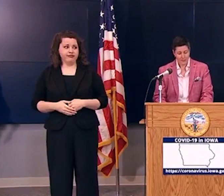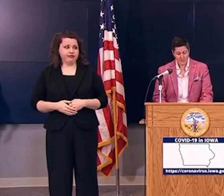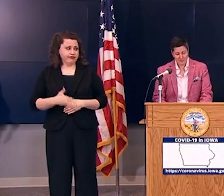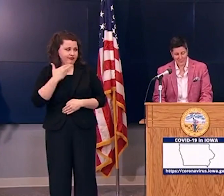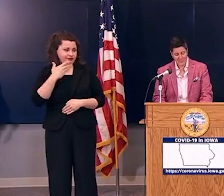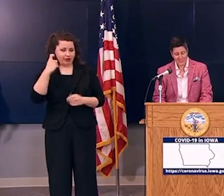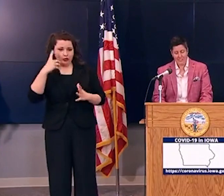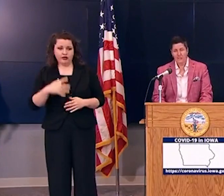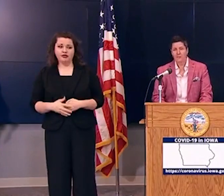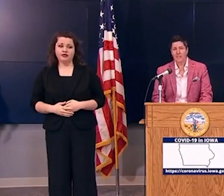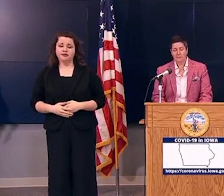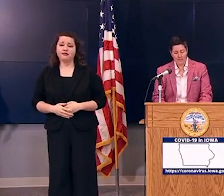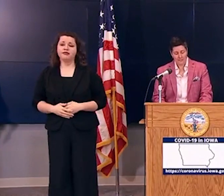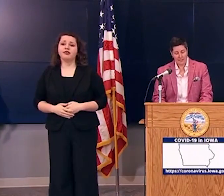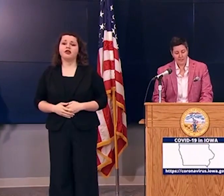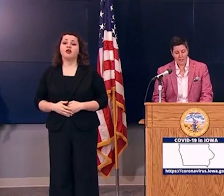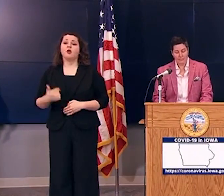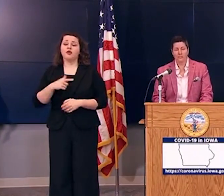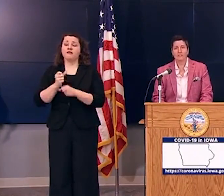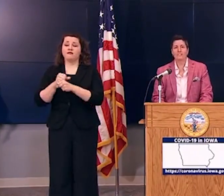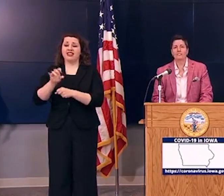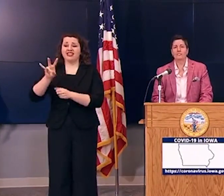Thank you, Governor. We have made